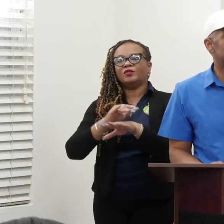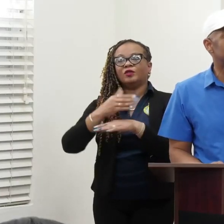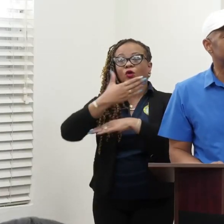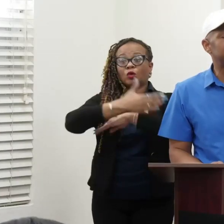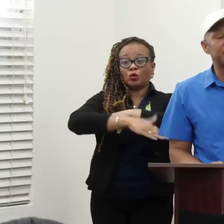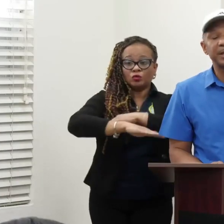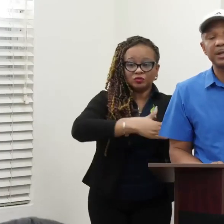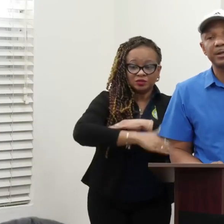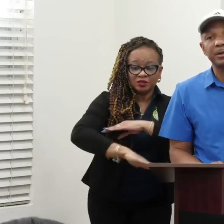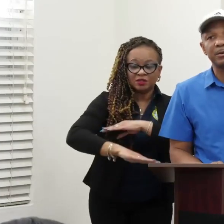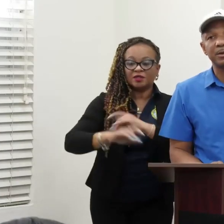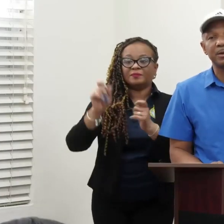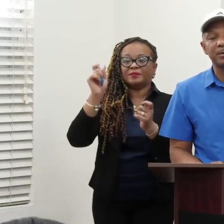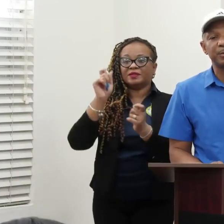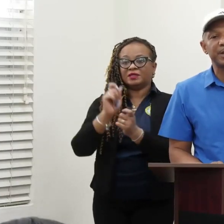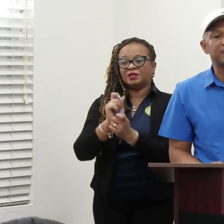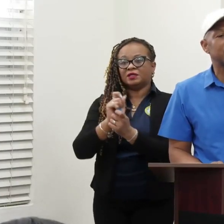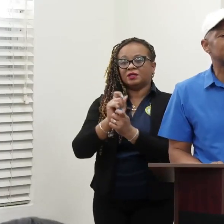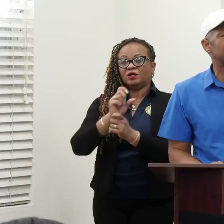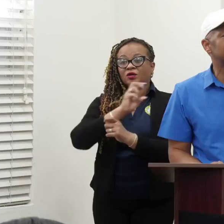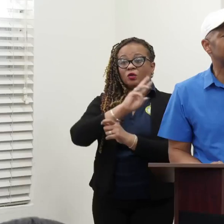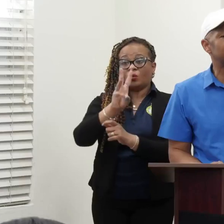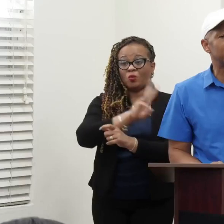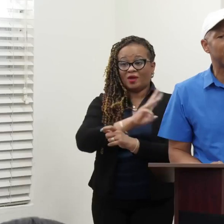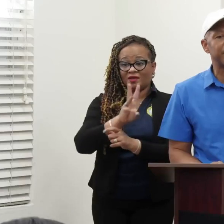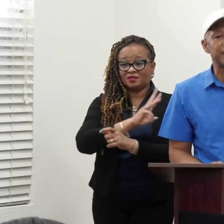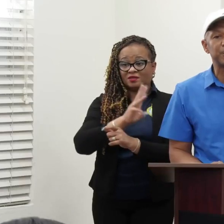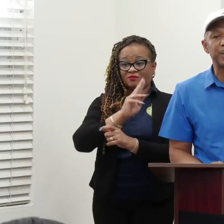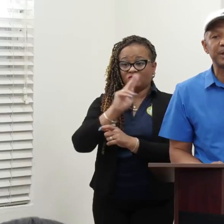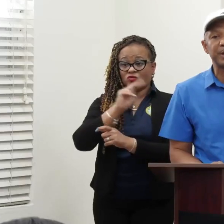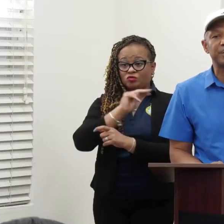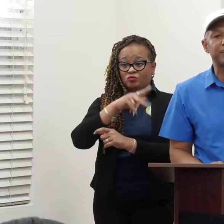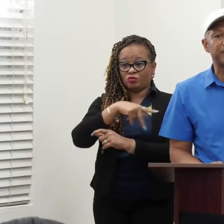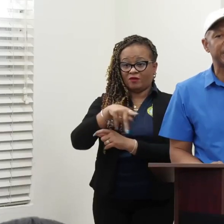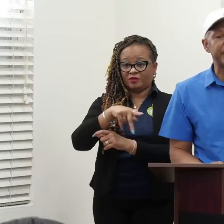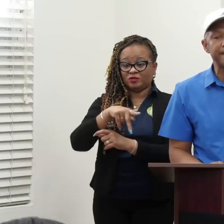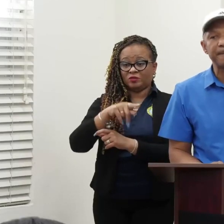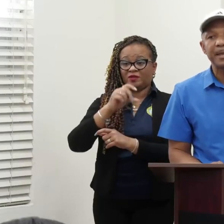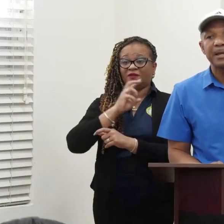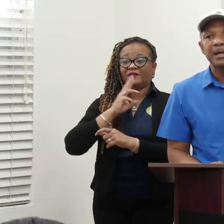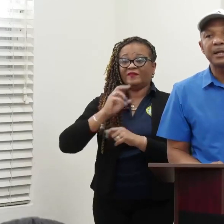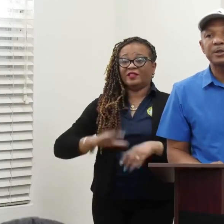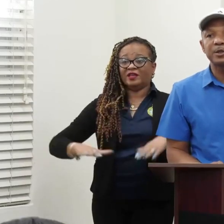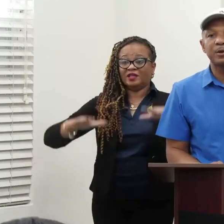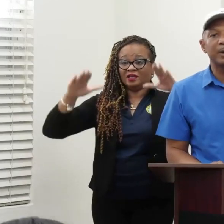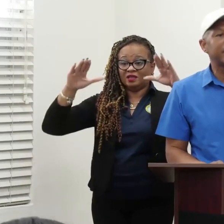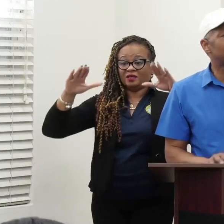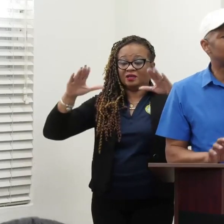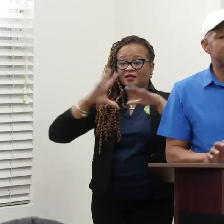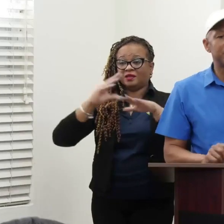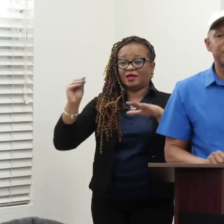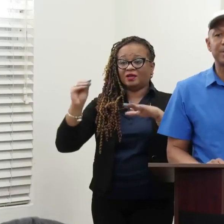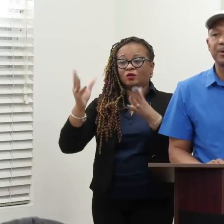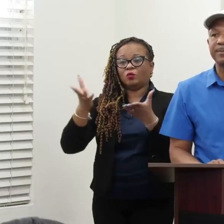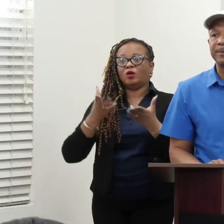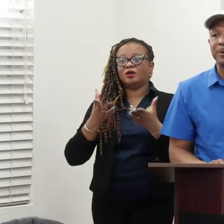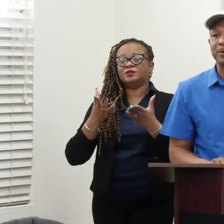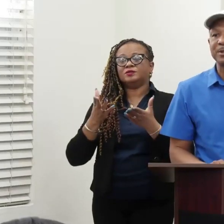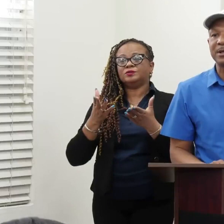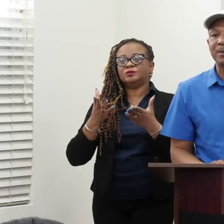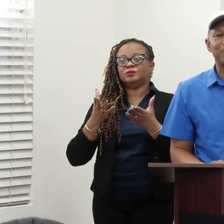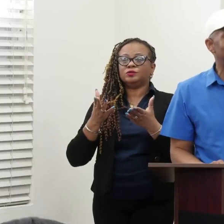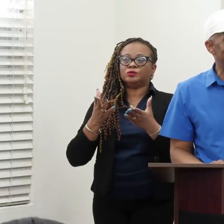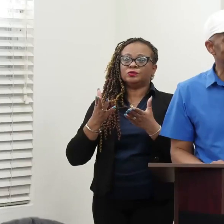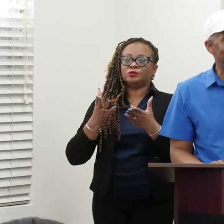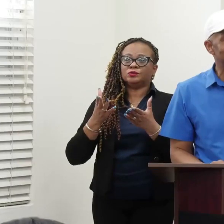coast, in particular the west coast of New Providence, where there is flooding. And so I don't want to usurp